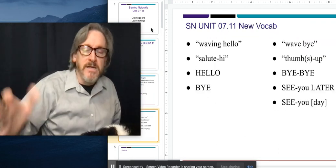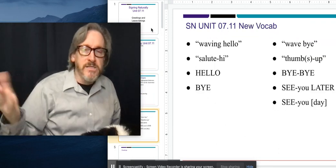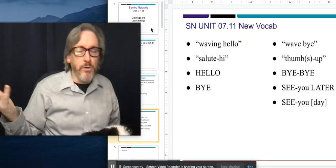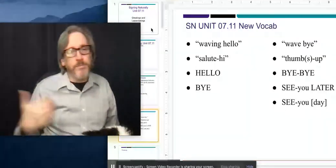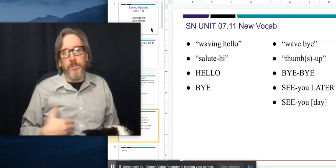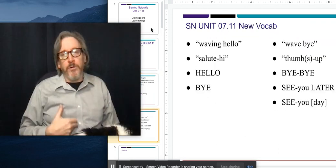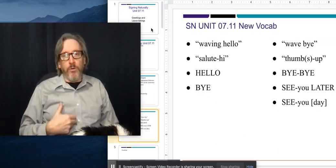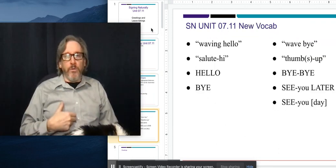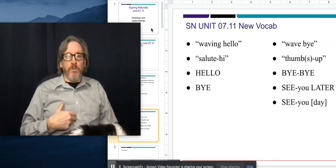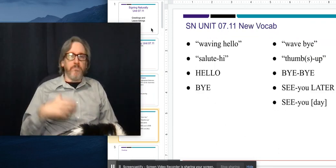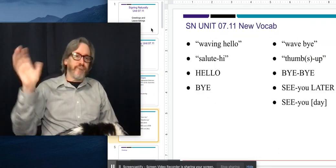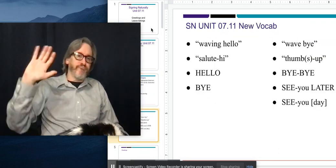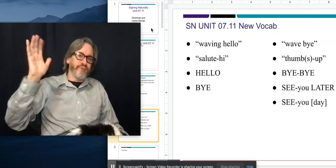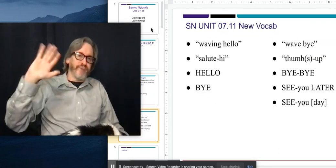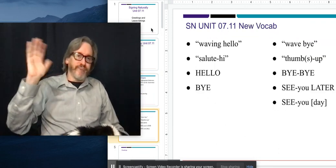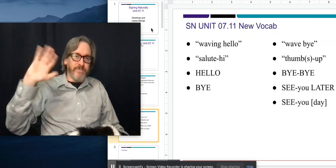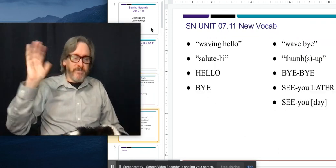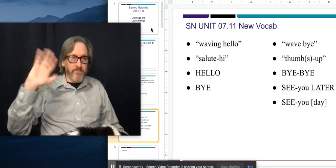So